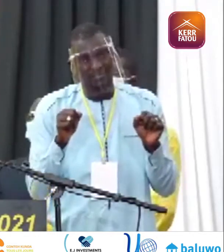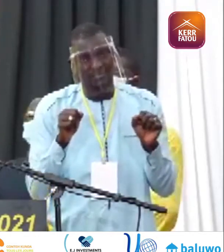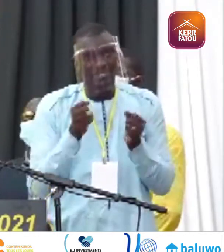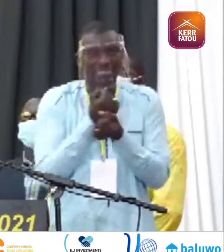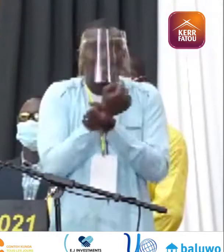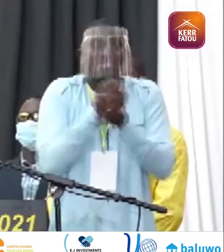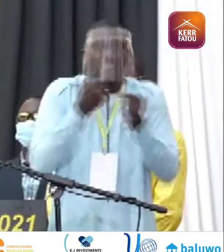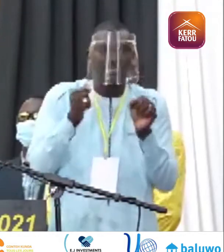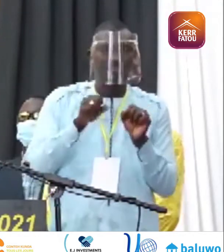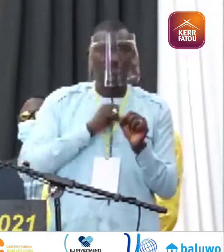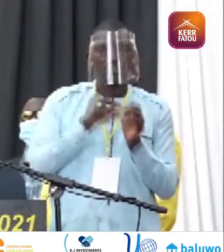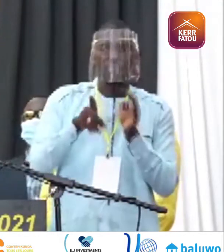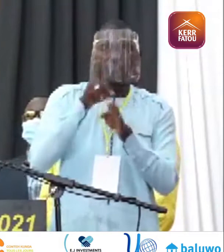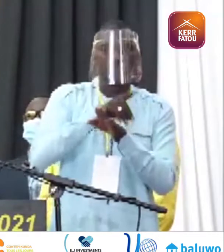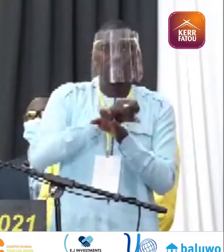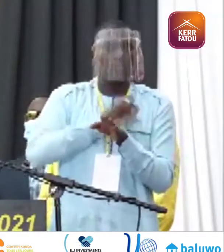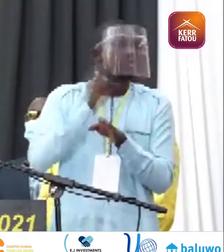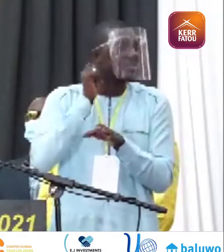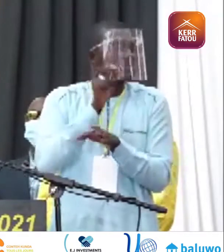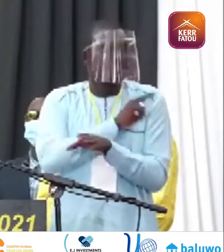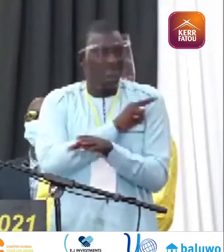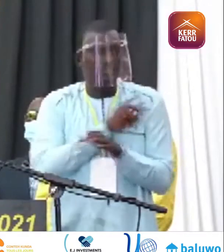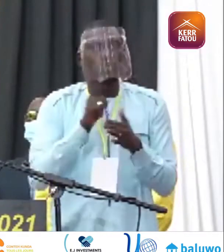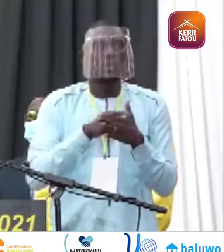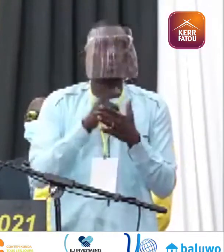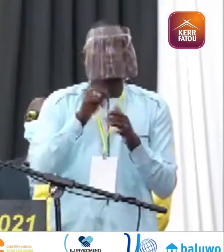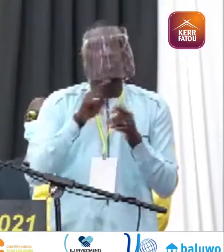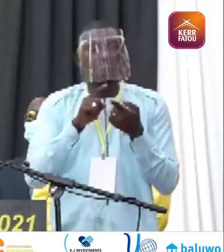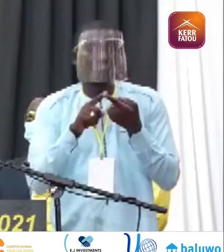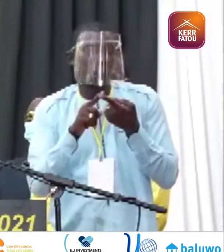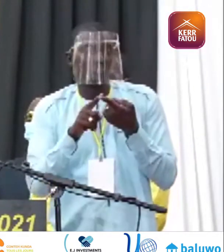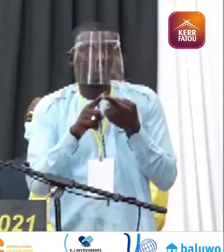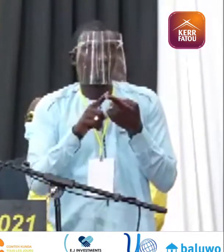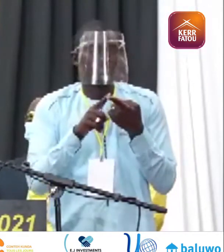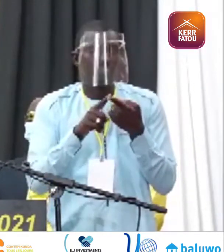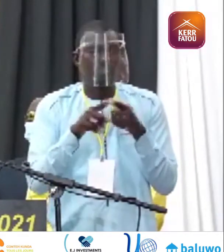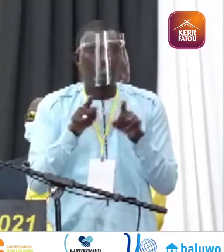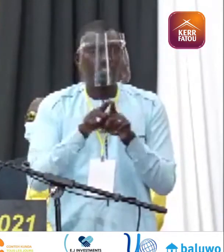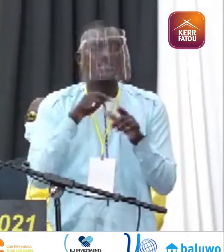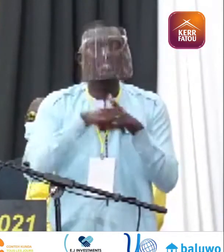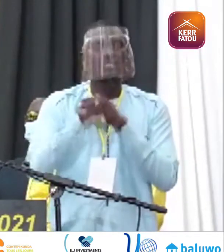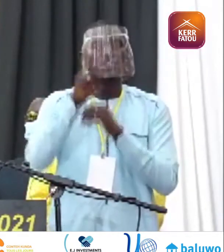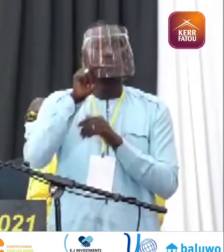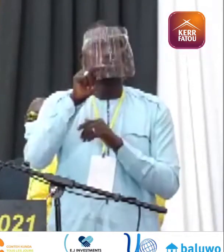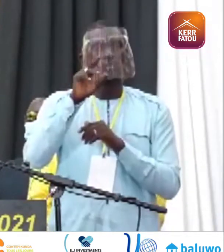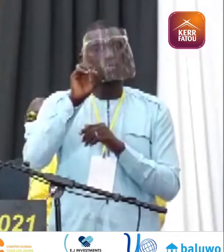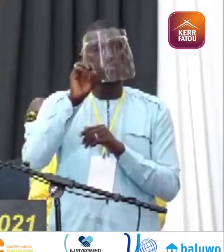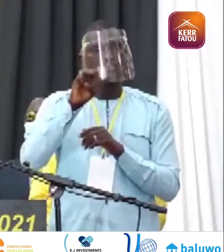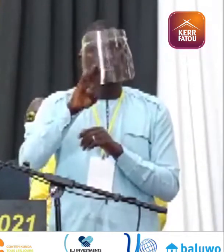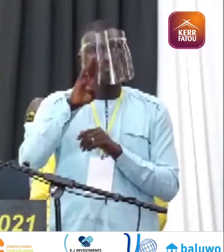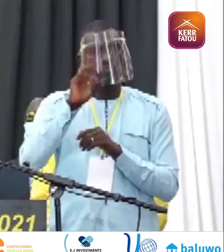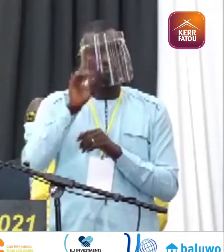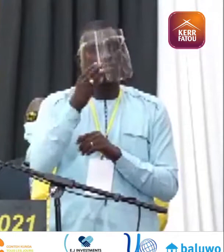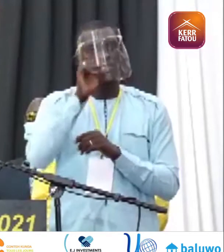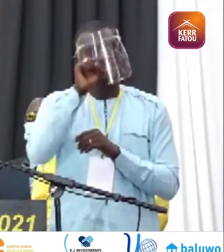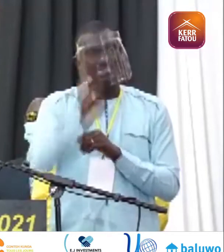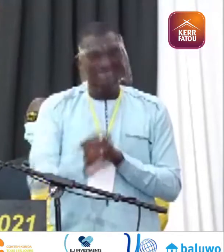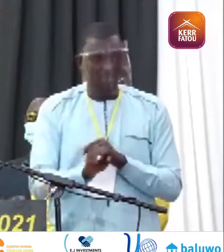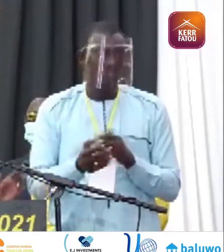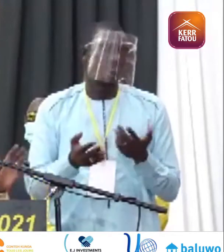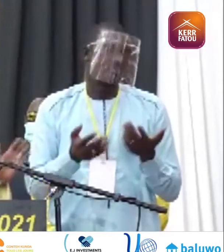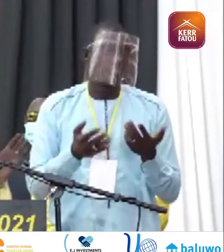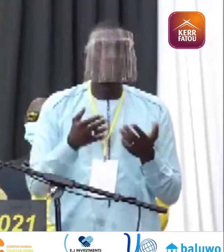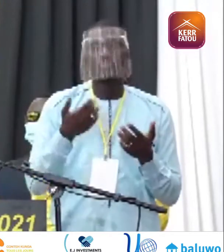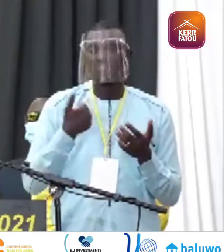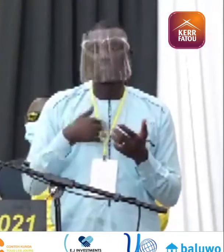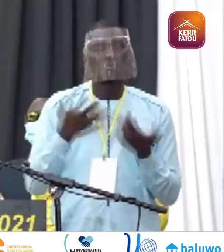the positions of their sisters or wanting to be a safer in Combo South. None of them. Those people who